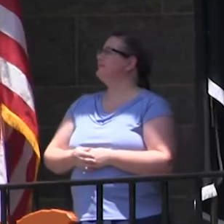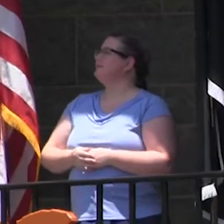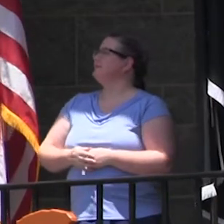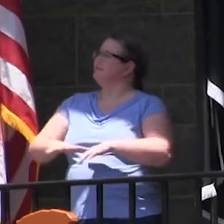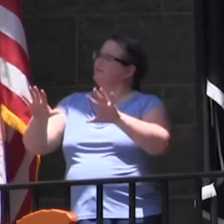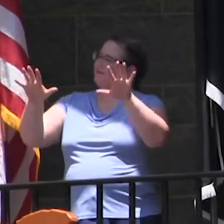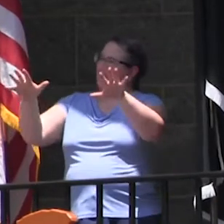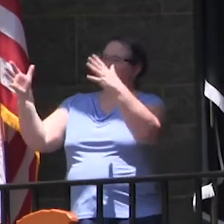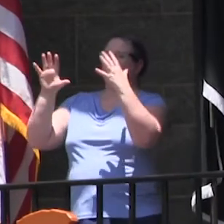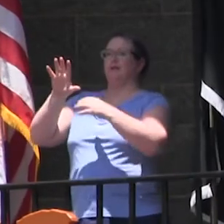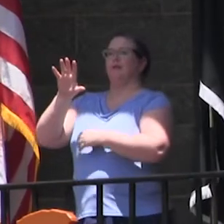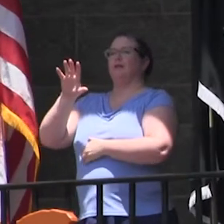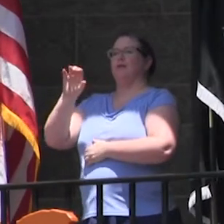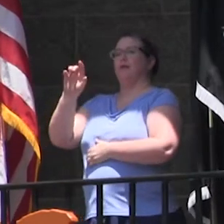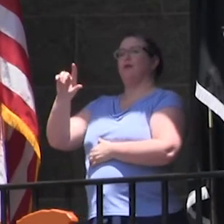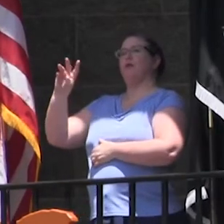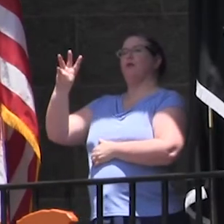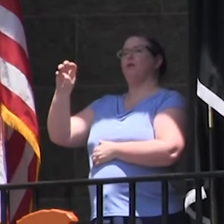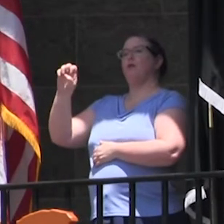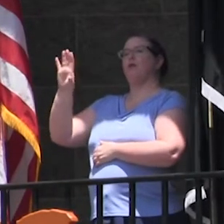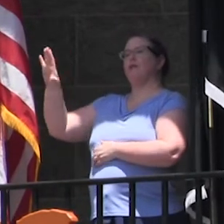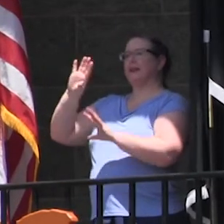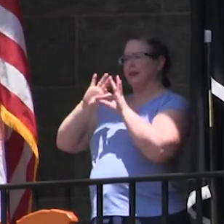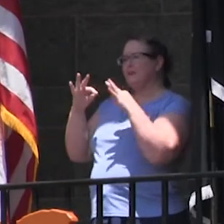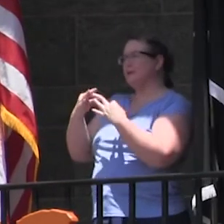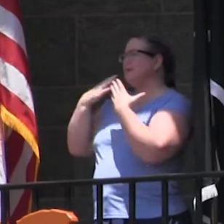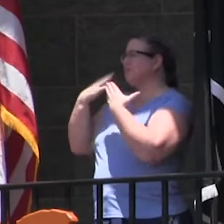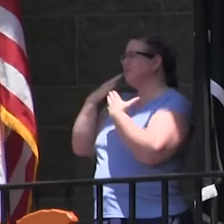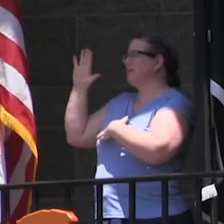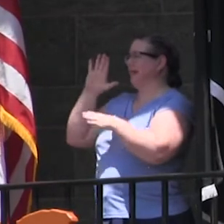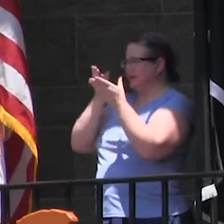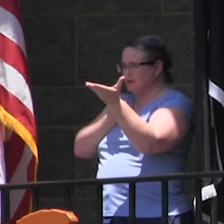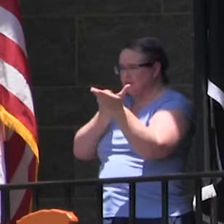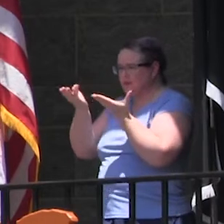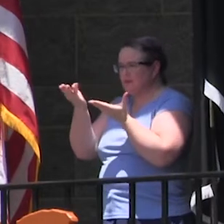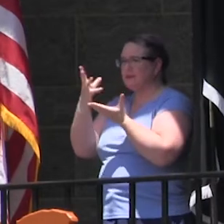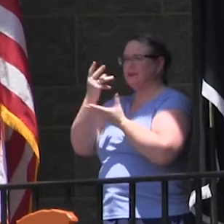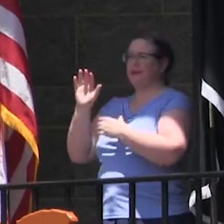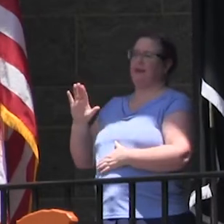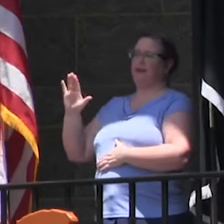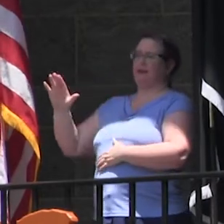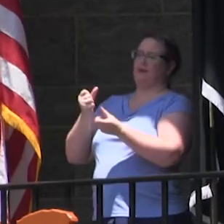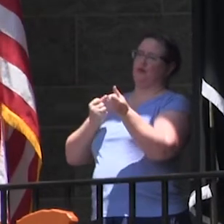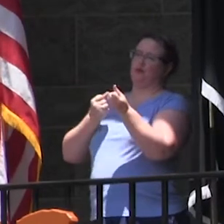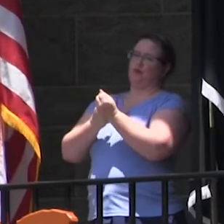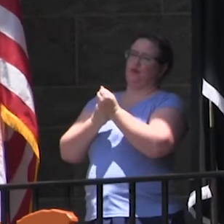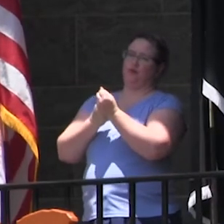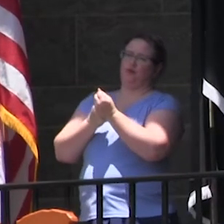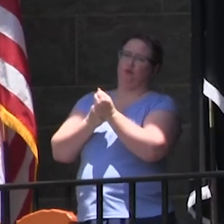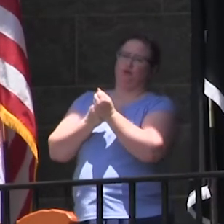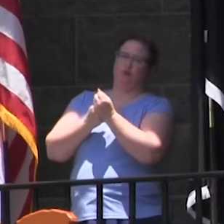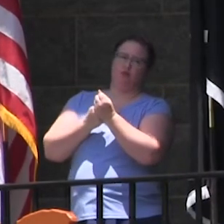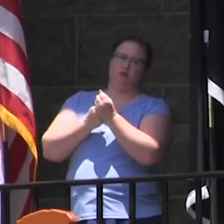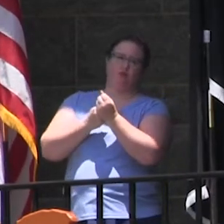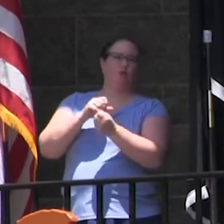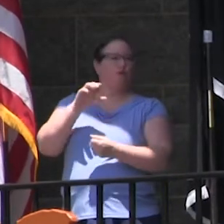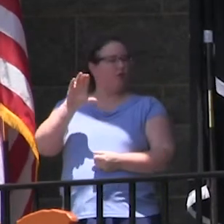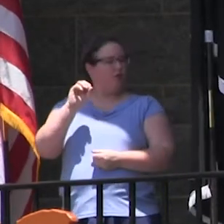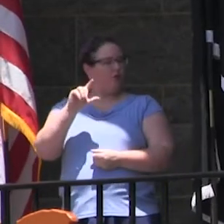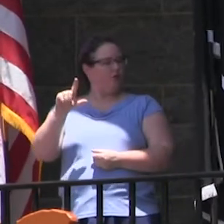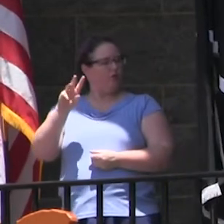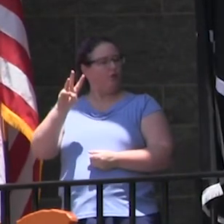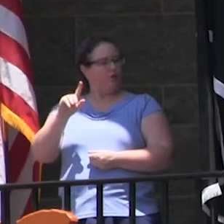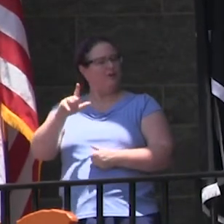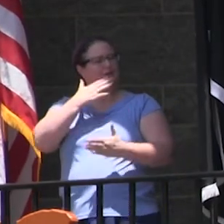Colonel Wolf and his family in appreciation for his service and their support. Colonel Wolf,